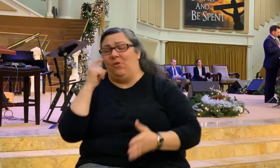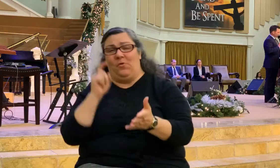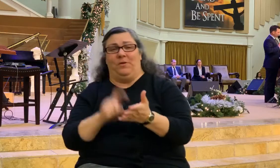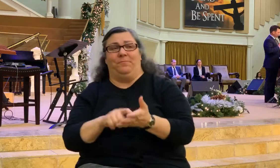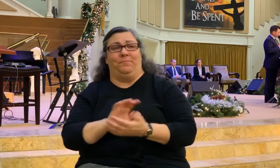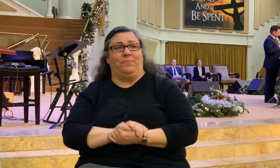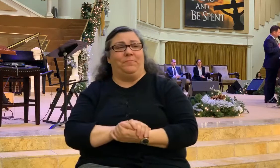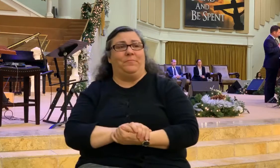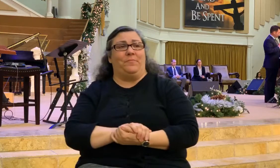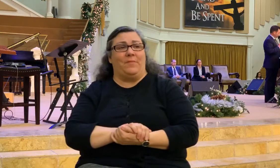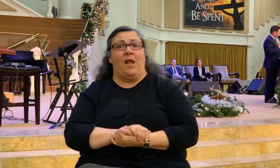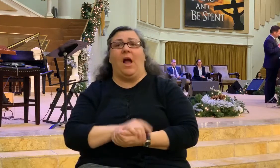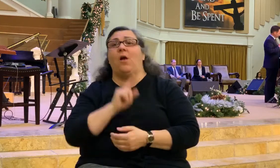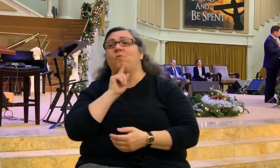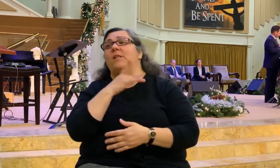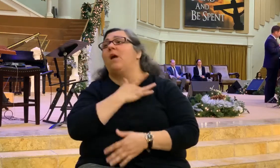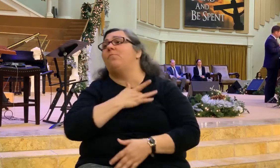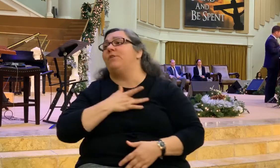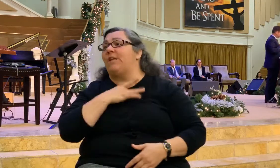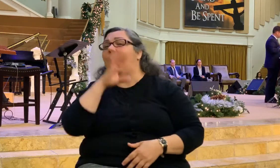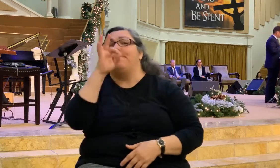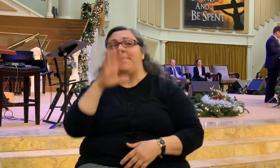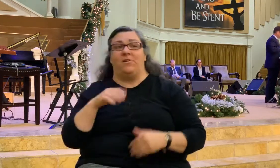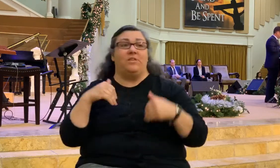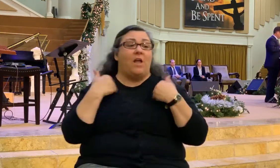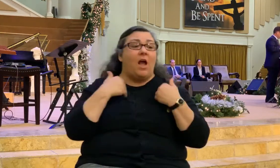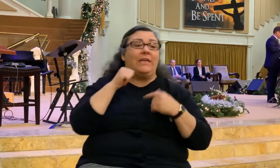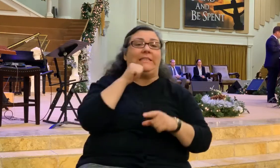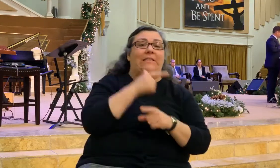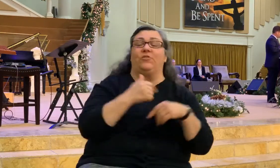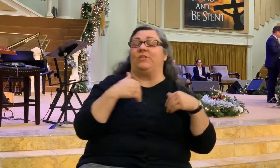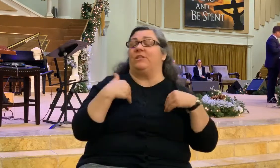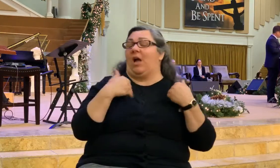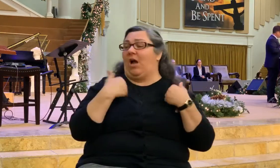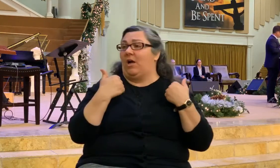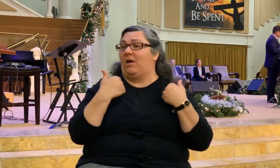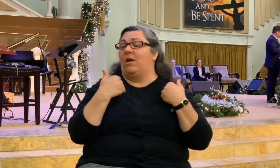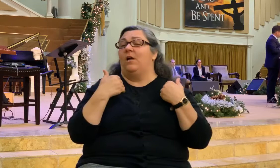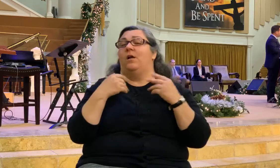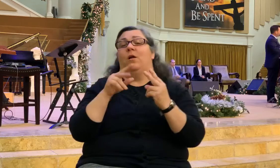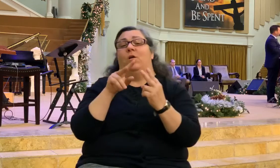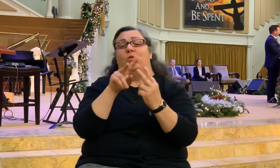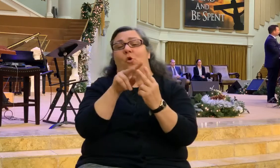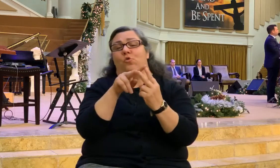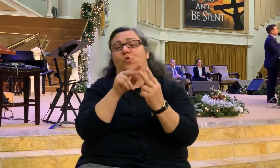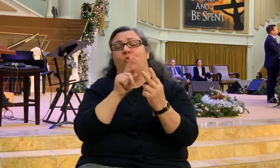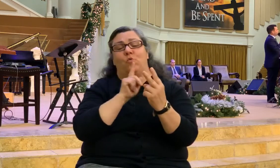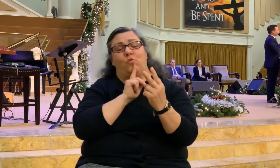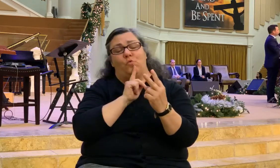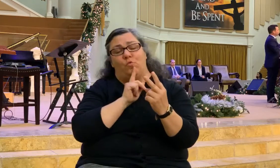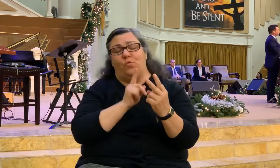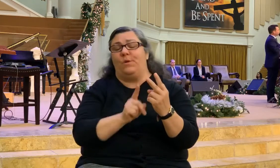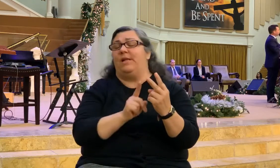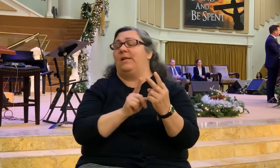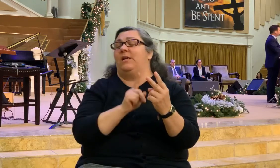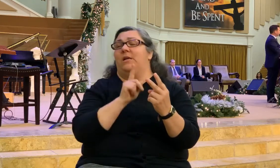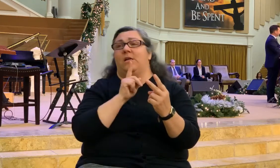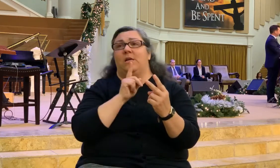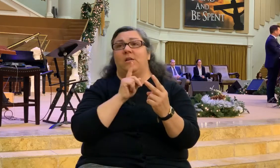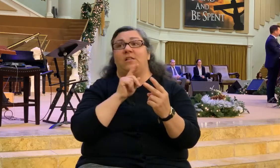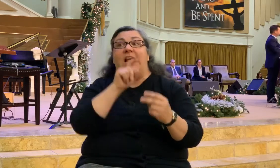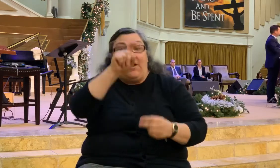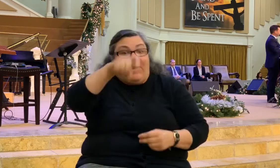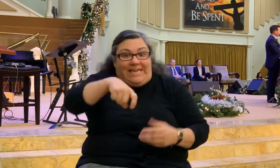And I want to say how much I appreciate Pastor Young and Sister Young, who are constantly needed